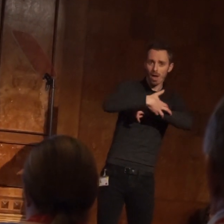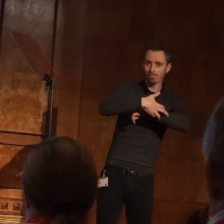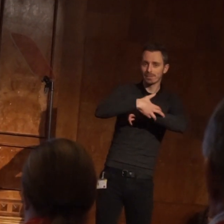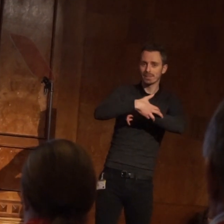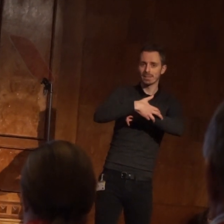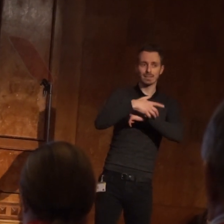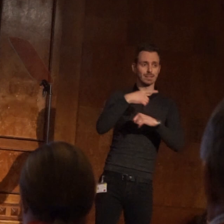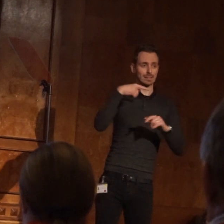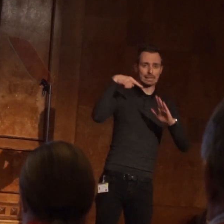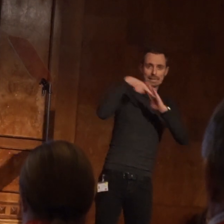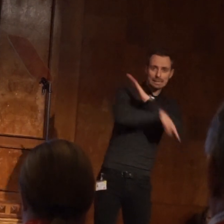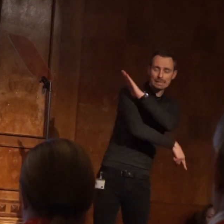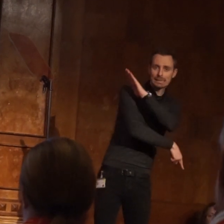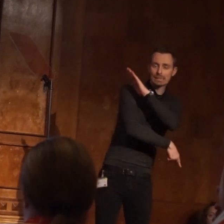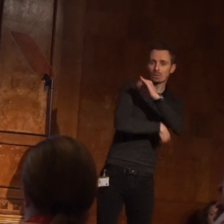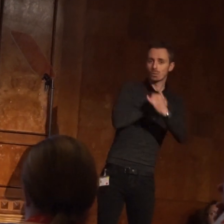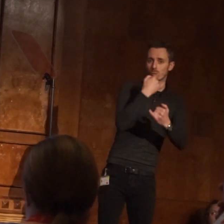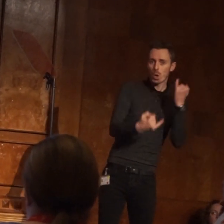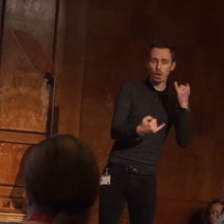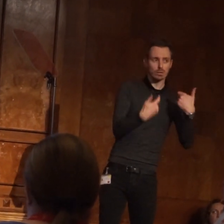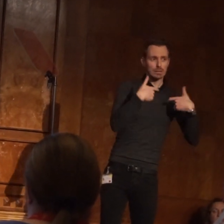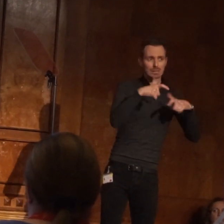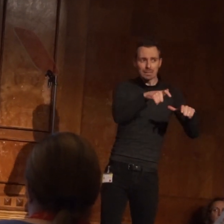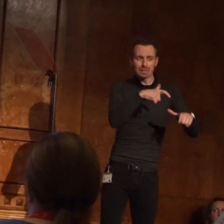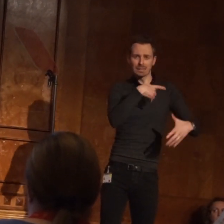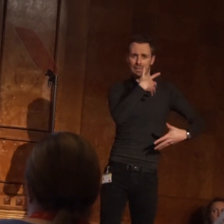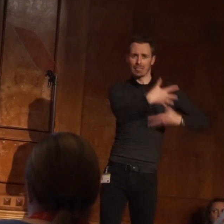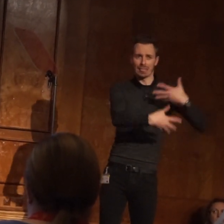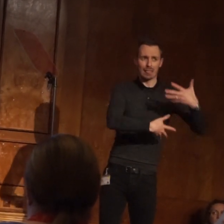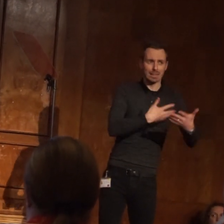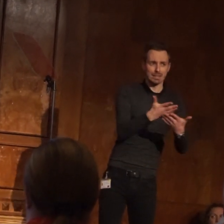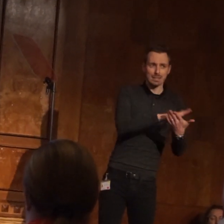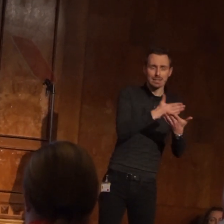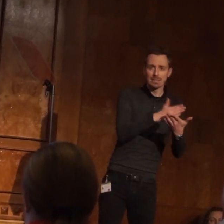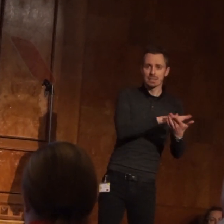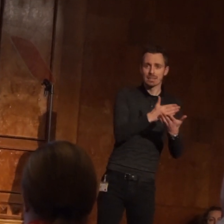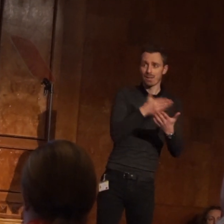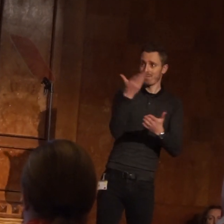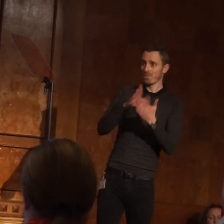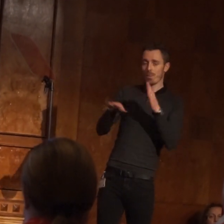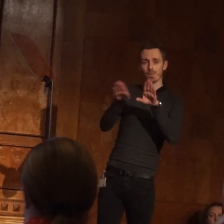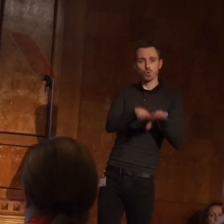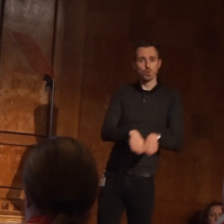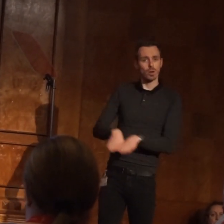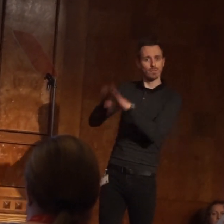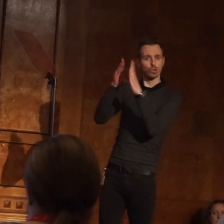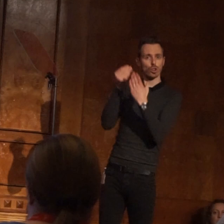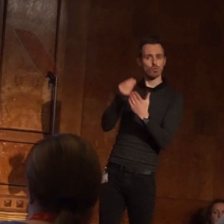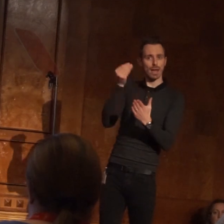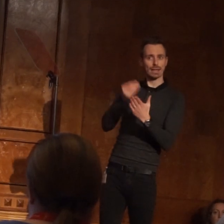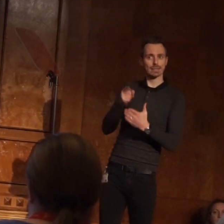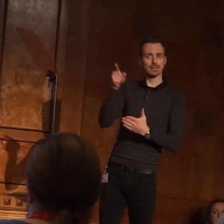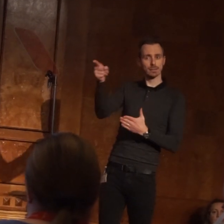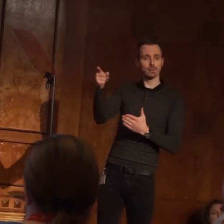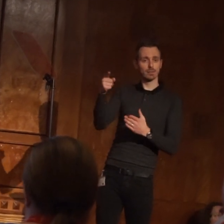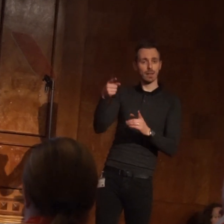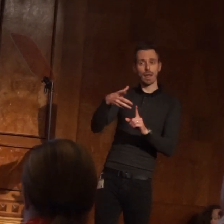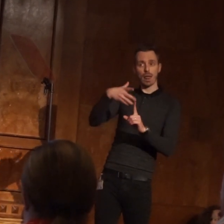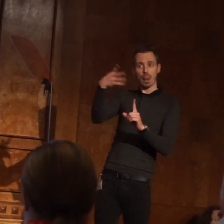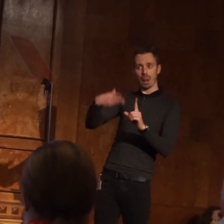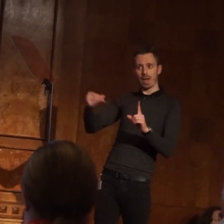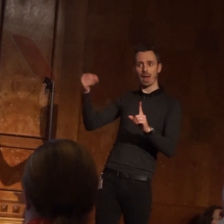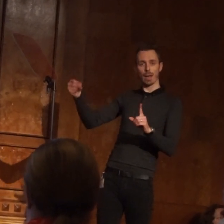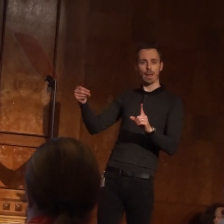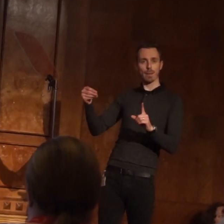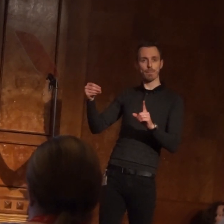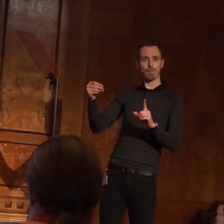debt, and further instability. There is no doubt that Labour is beginning to win the war of words when it comes